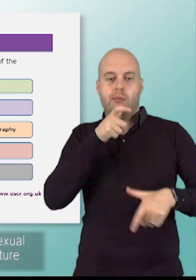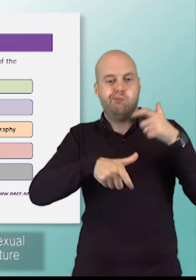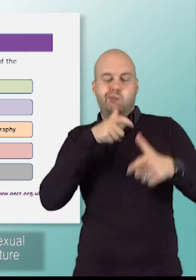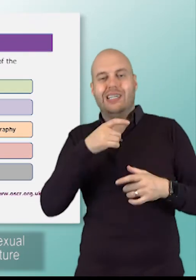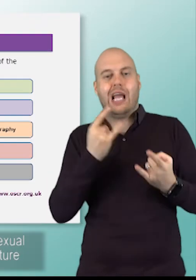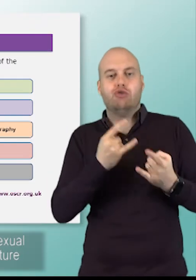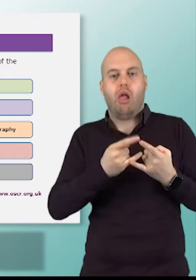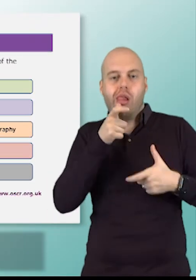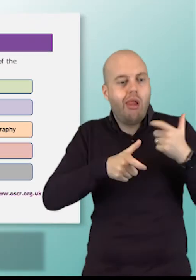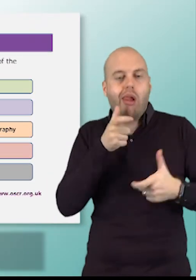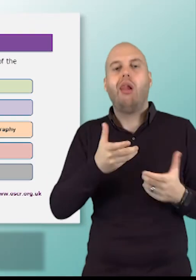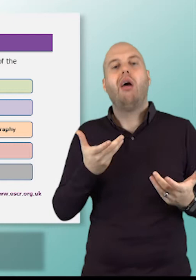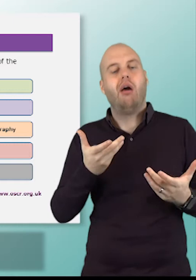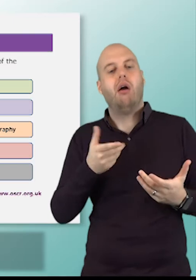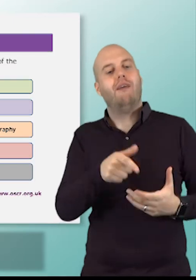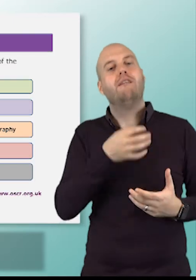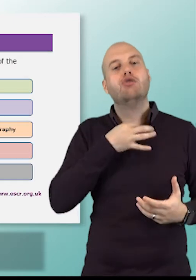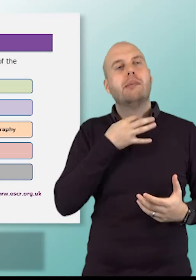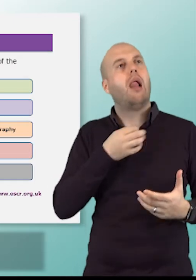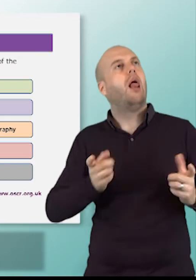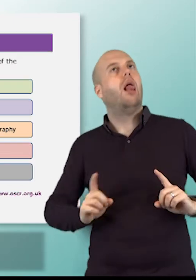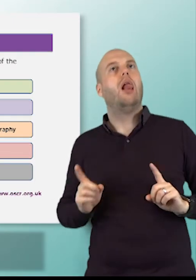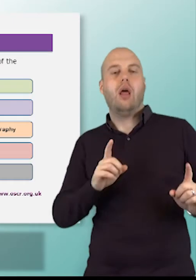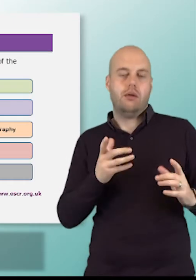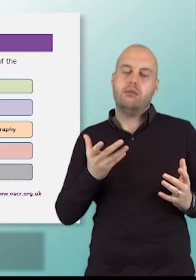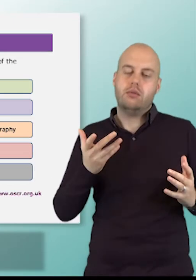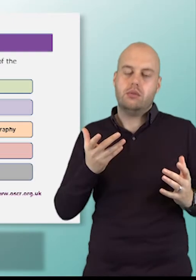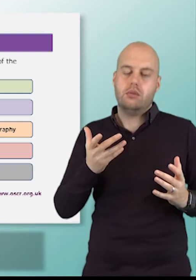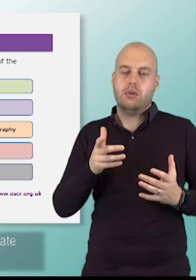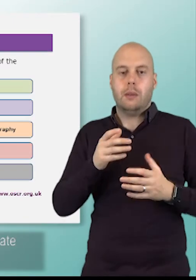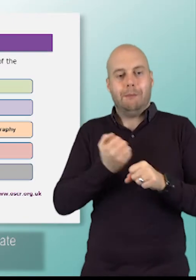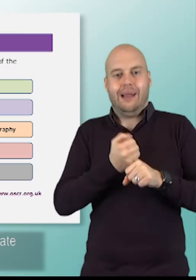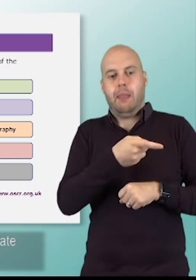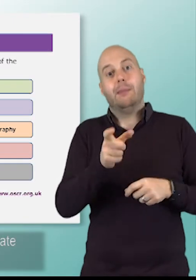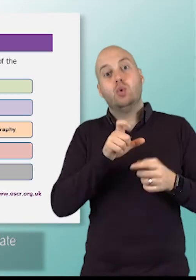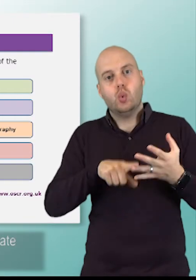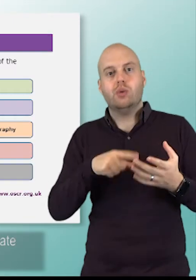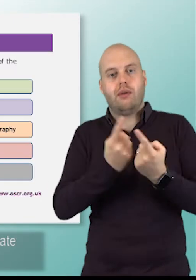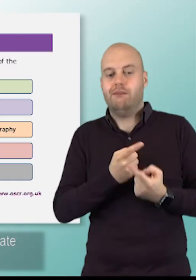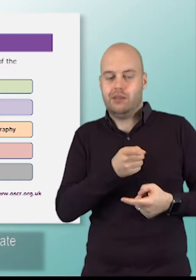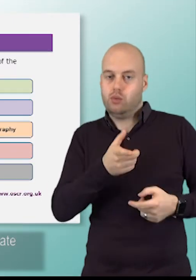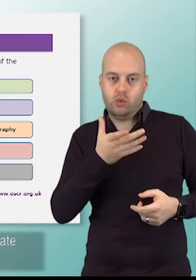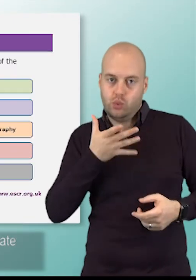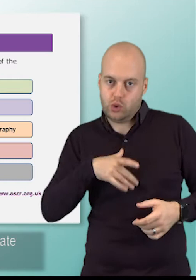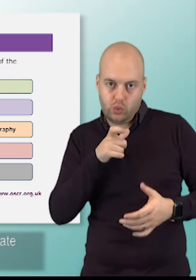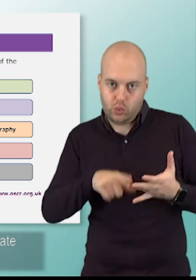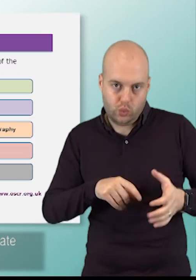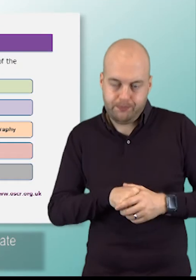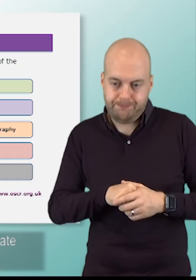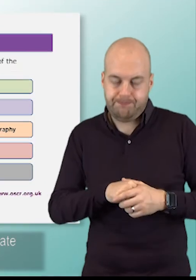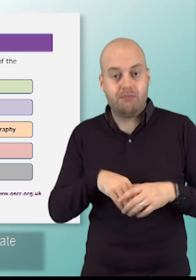of a sexual nature to vulnerable individuals that you would not want them to do. they have also been, for example,